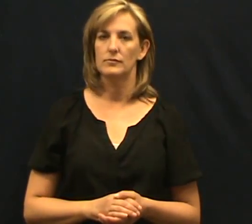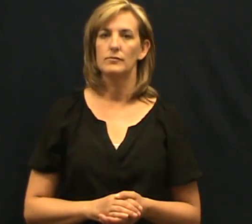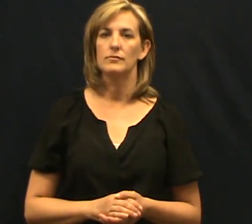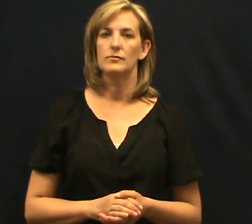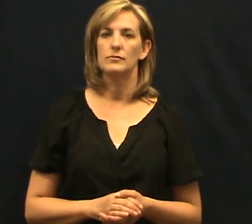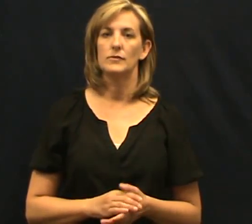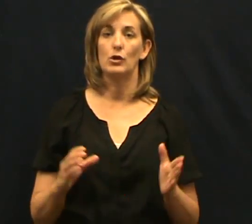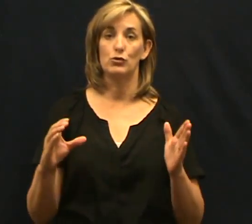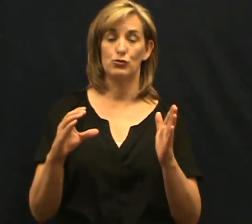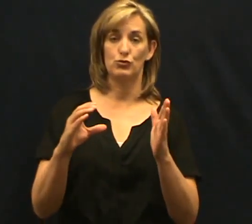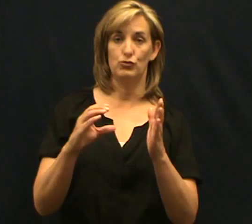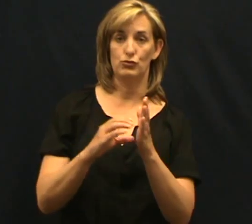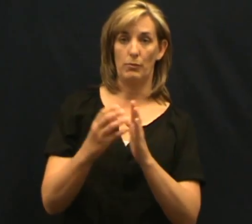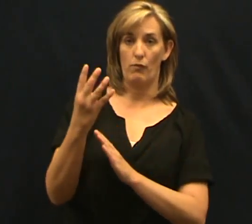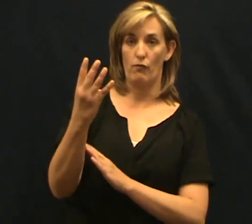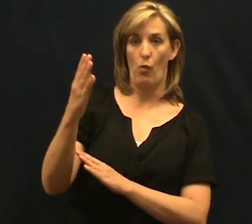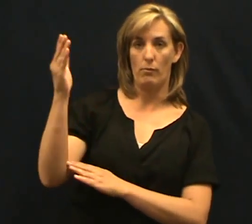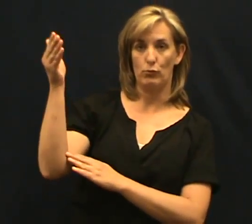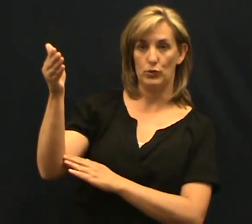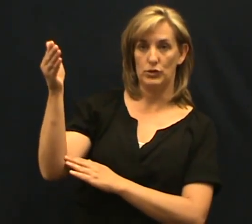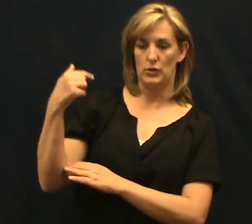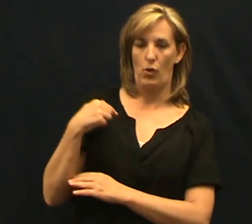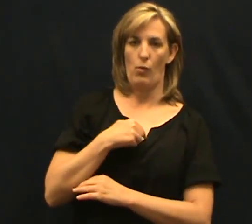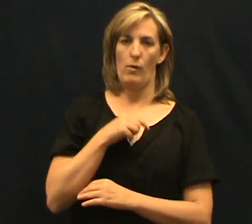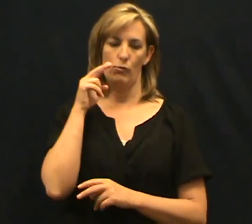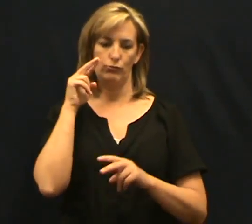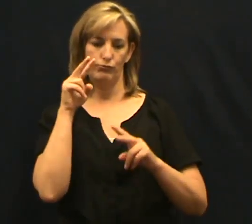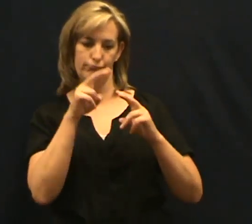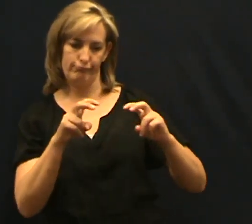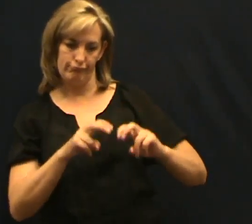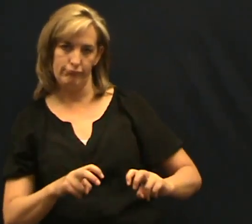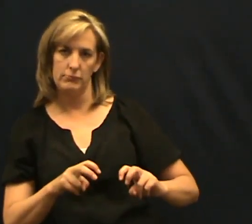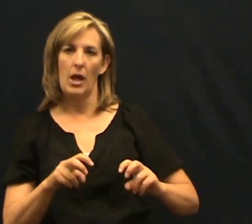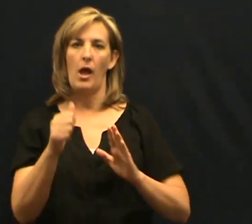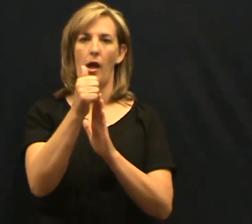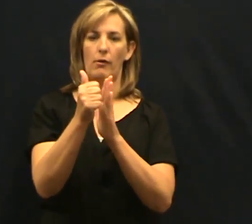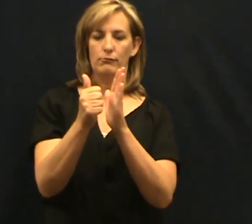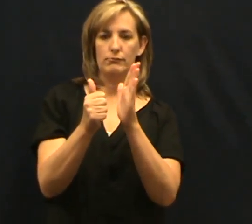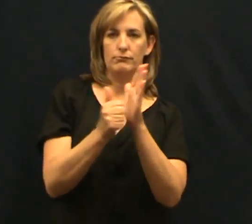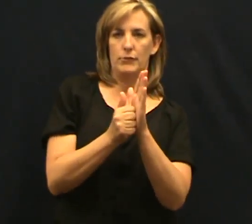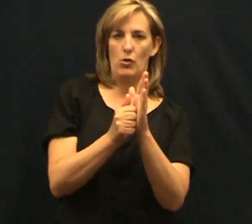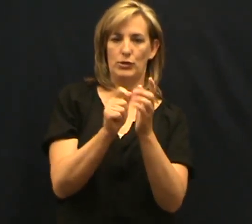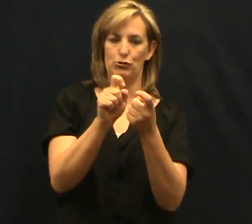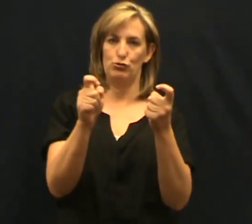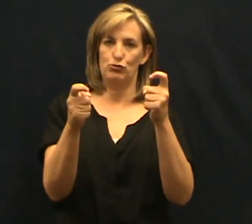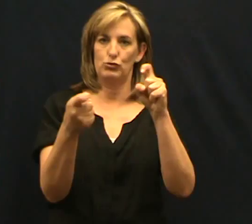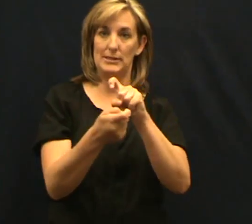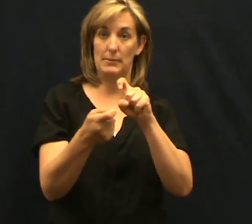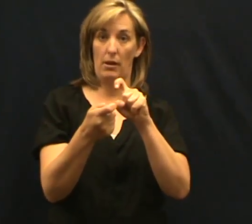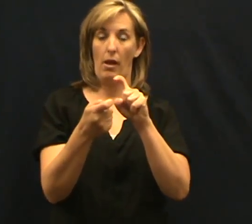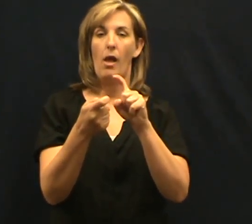Chapter 4 presentation, we'll look at accounting adjustments and their purpose in getting our